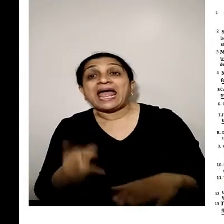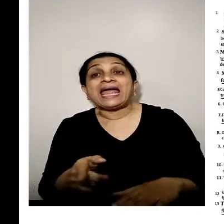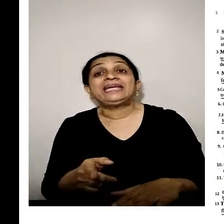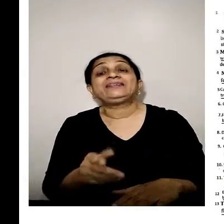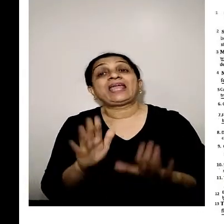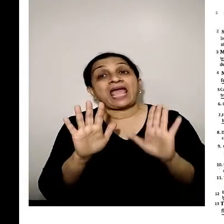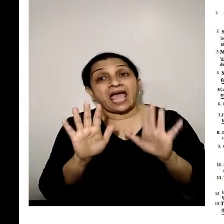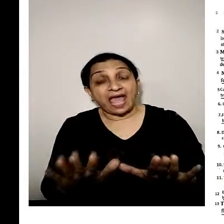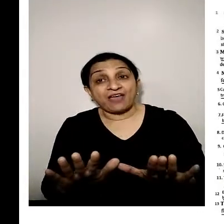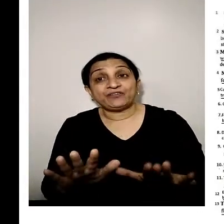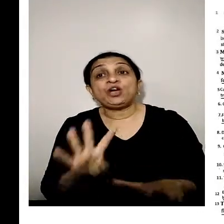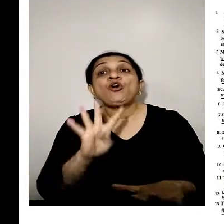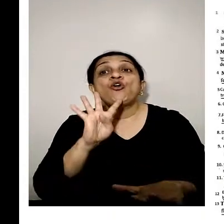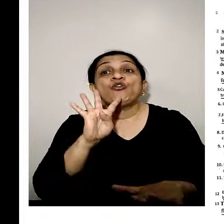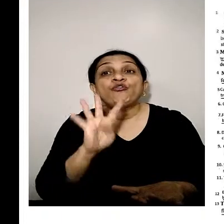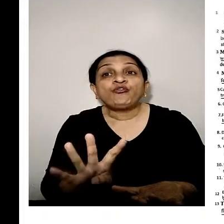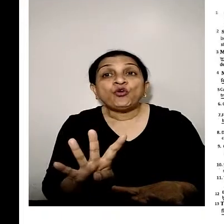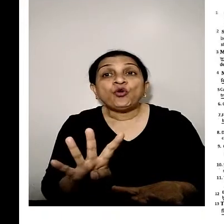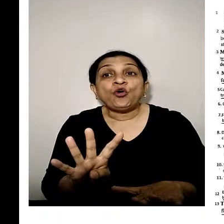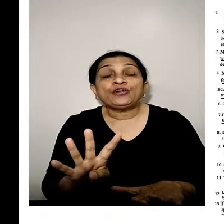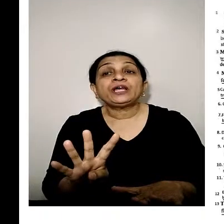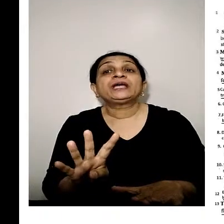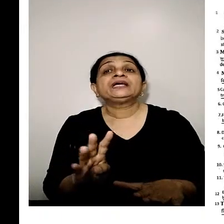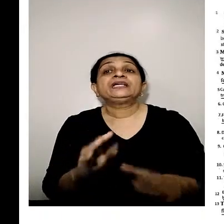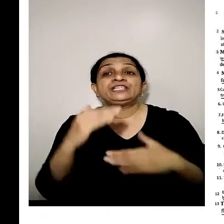warm-blooded and they have a